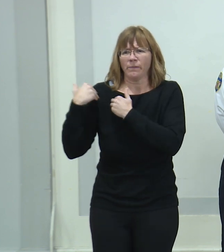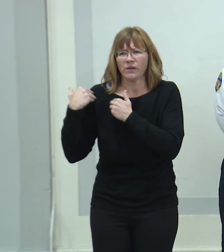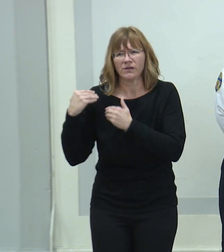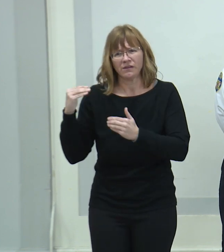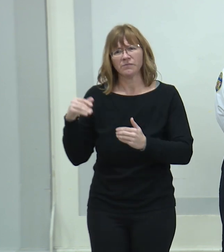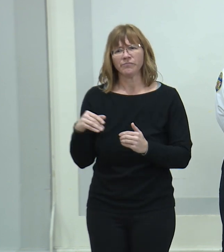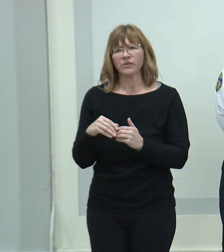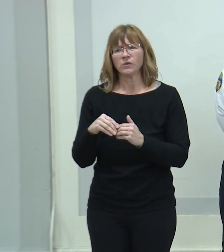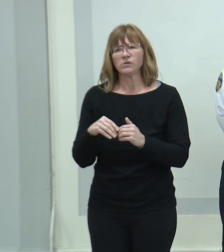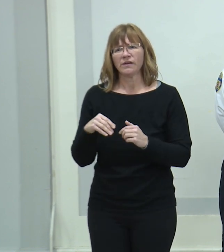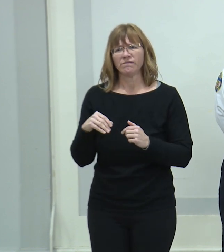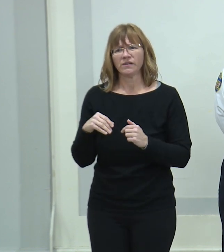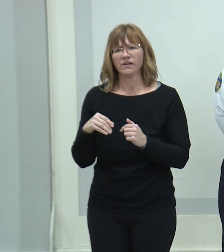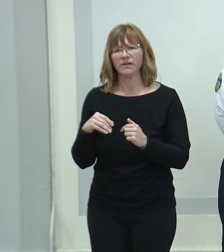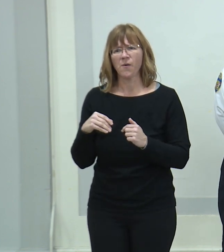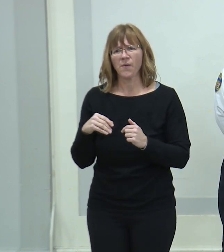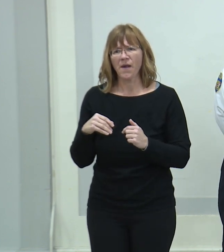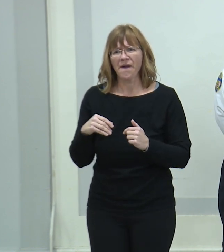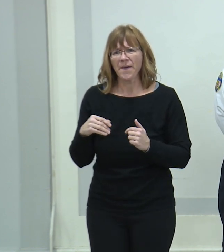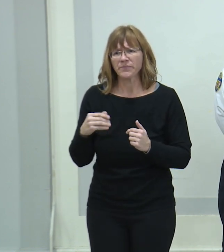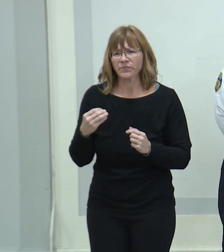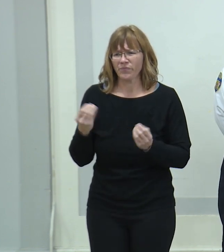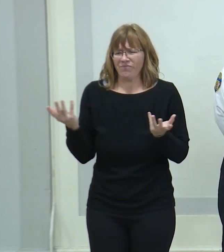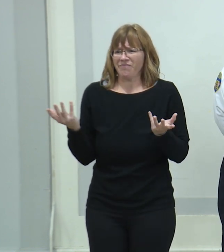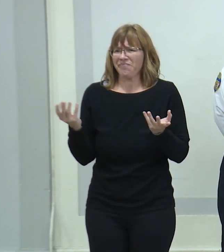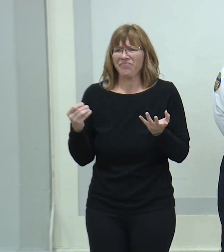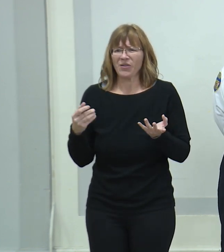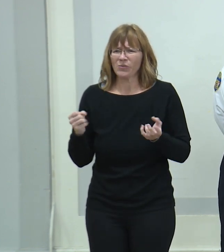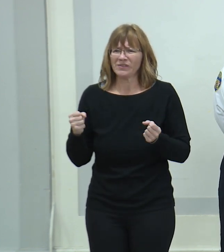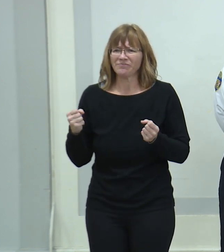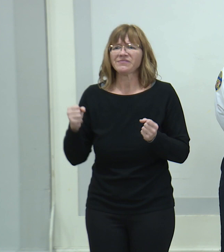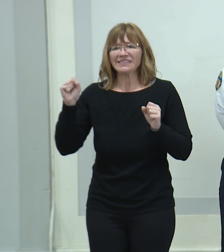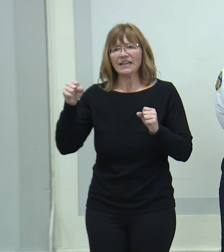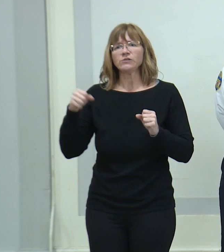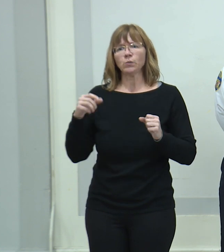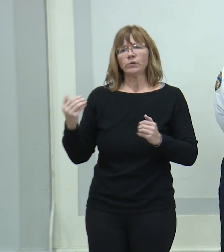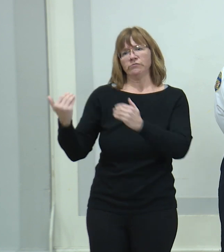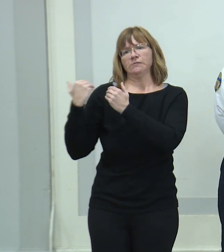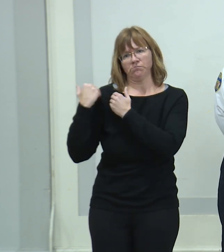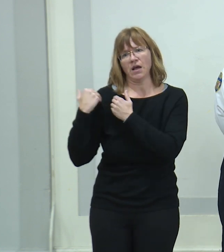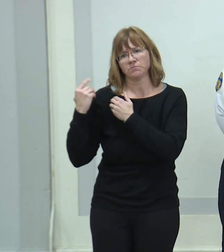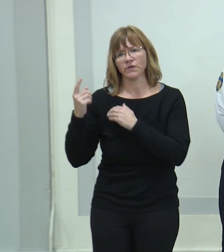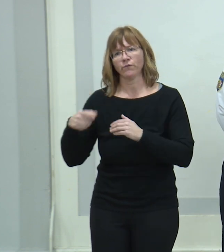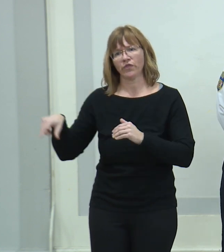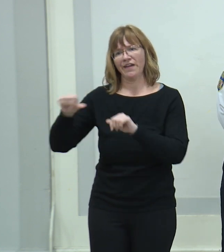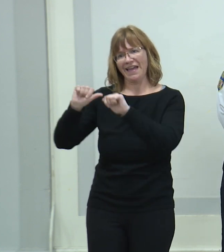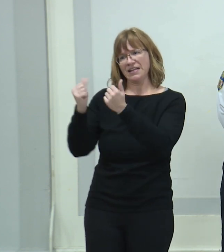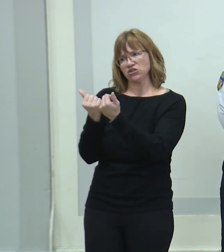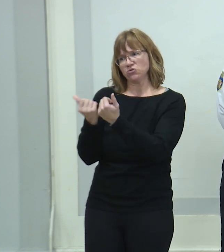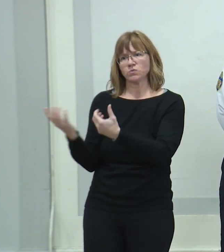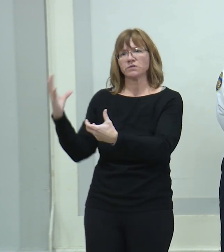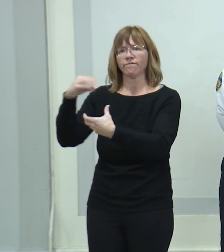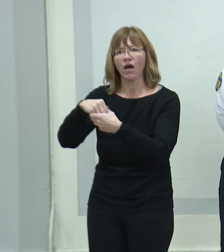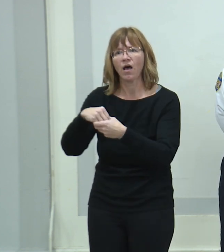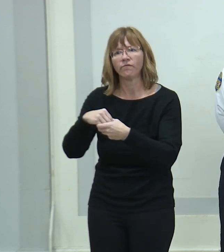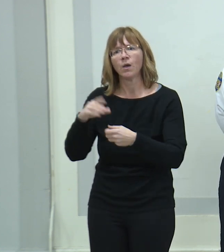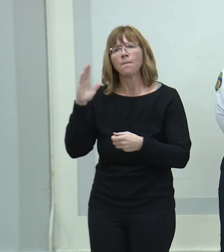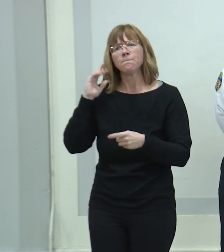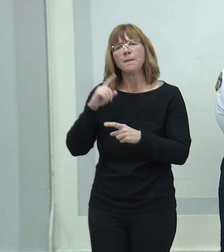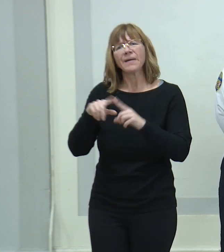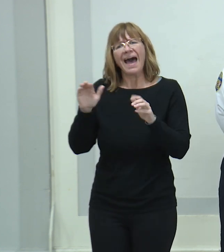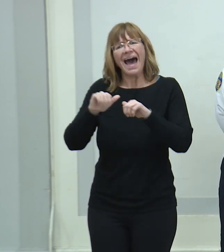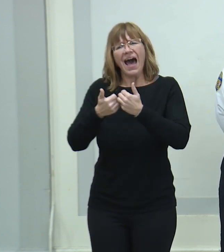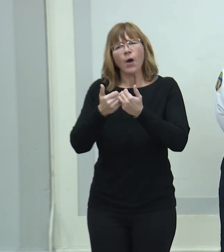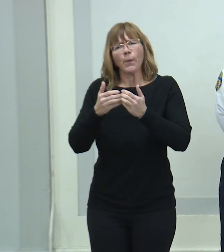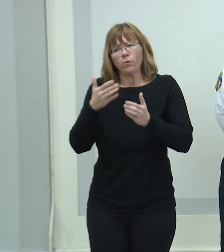anymore. Yes, I'm going to be responsible for holding the city agencies accountable, but it's also about how we can grow better as a